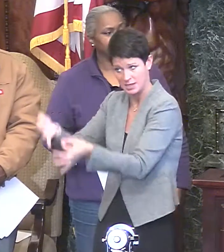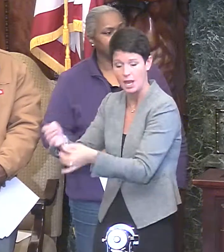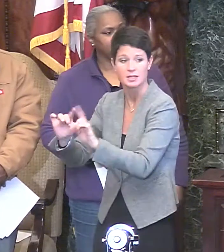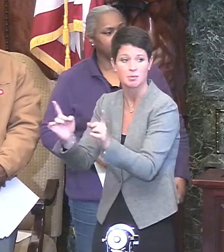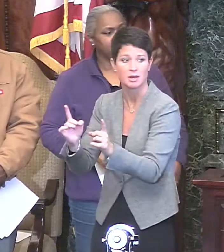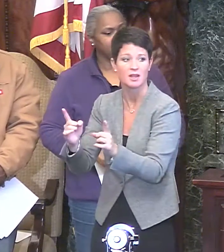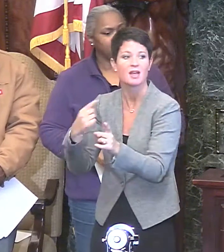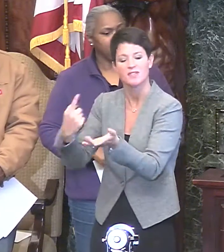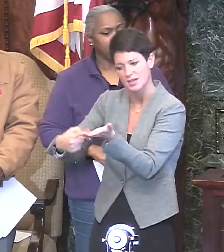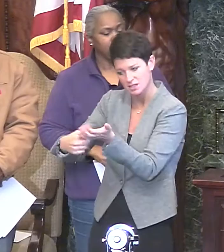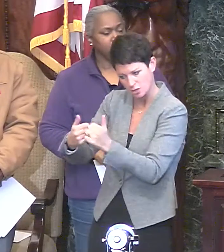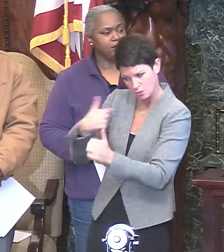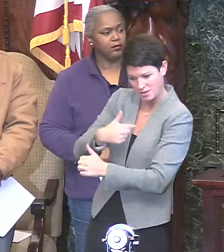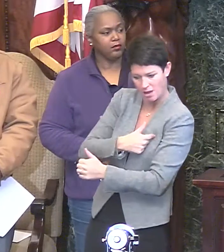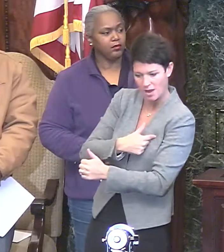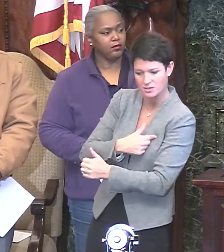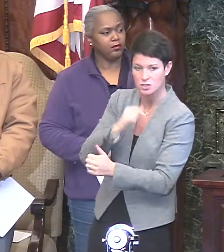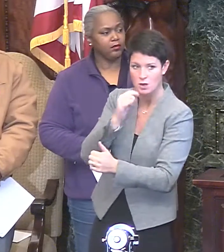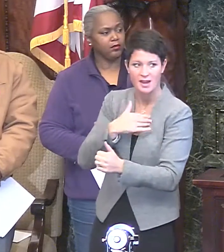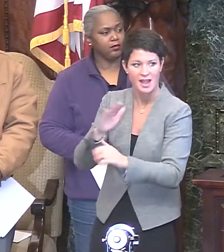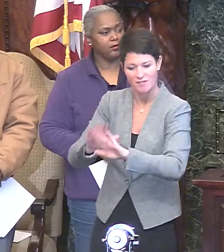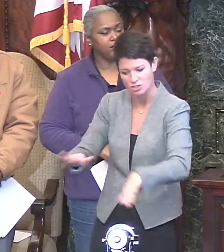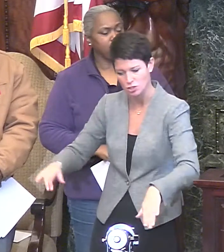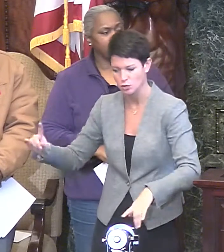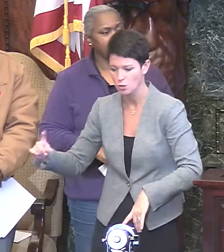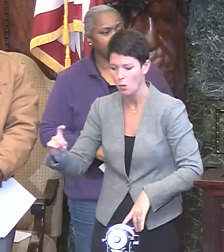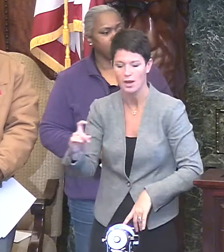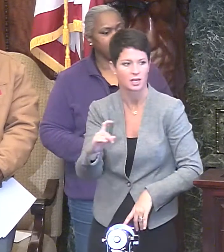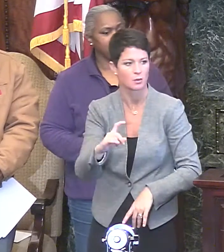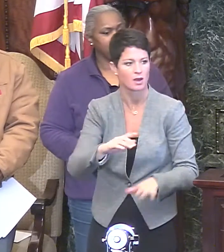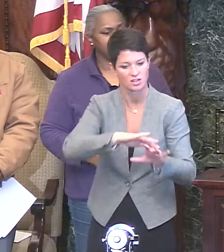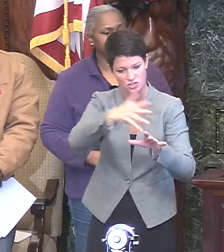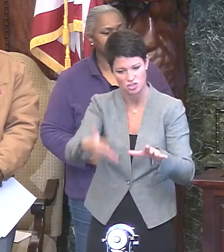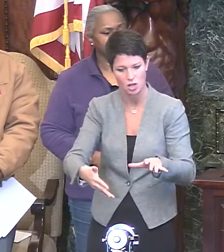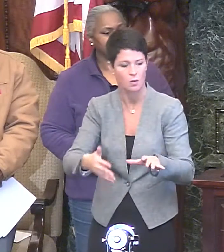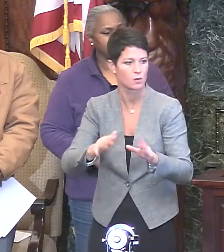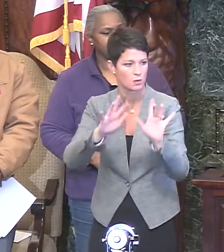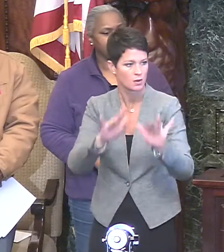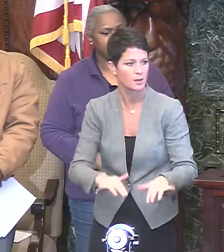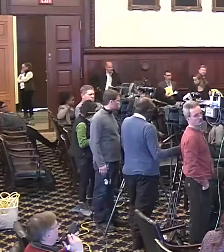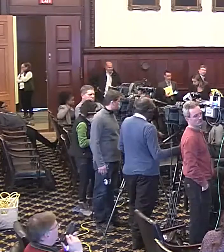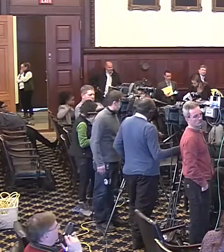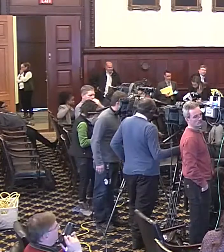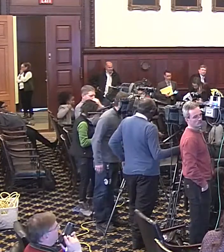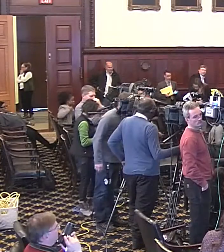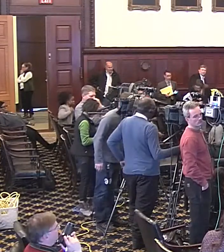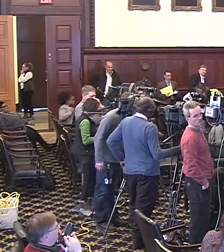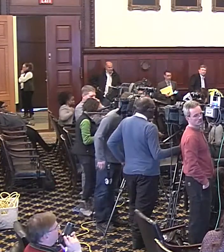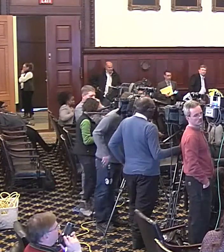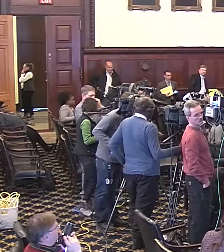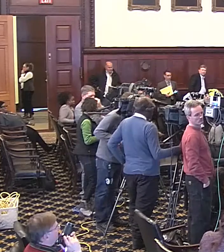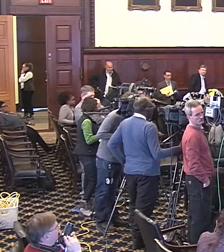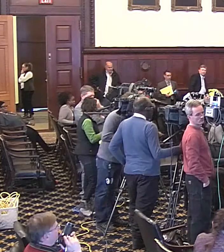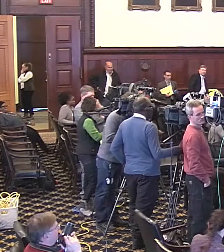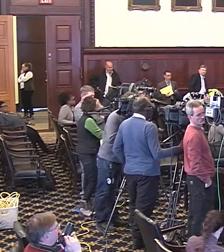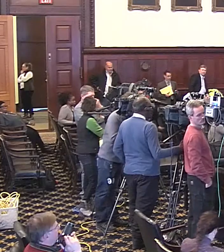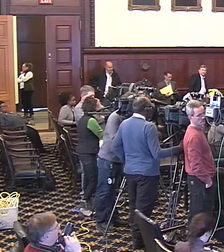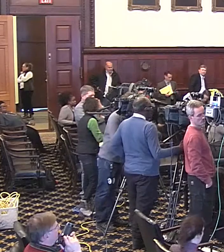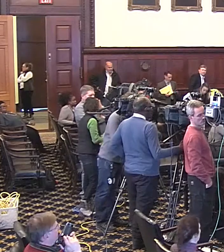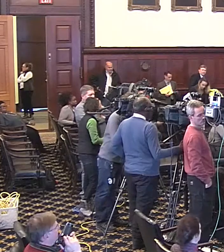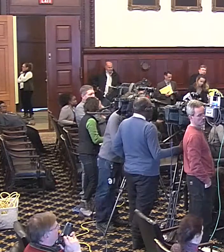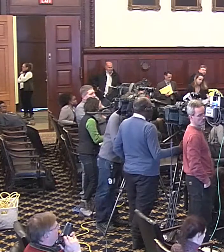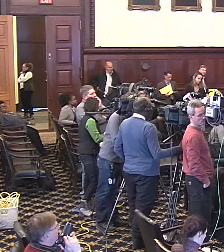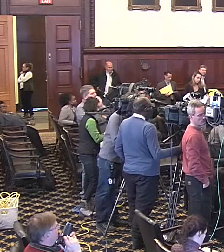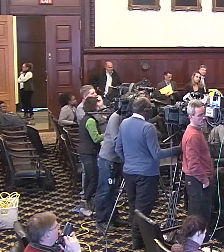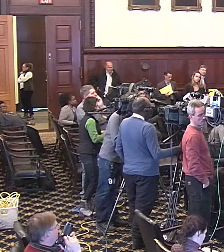with consultation from us, not to have our little kids out there walking around in snowdrifts. Mayor, would it be possible for schools to be open? Clarena, you had said